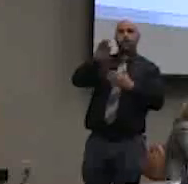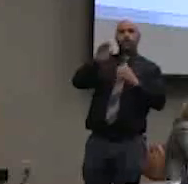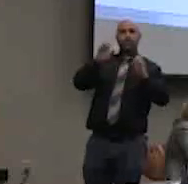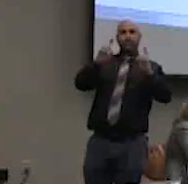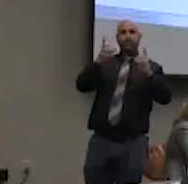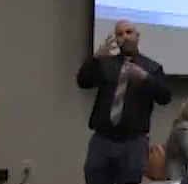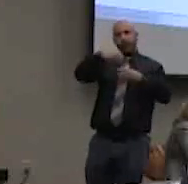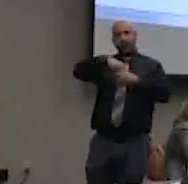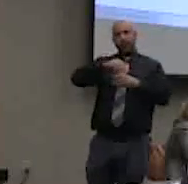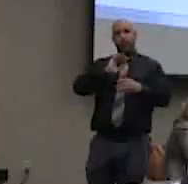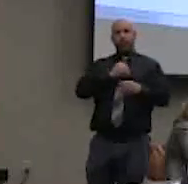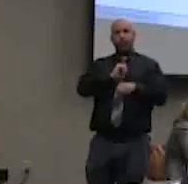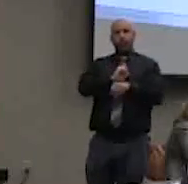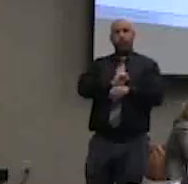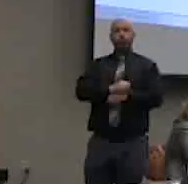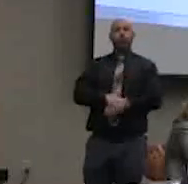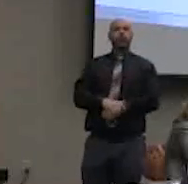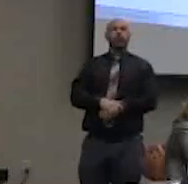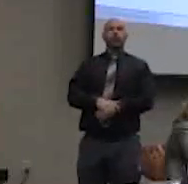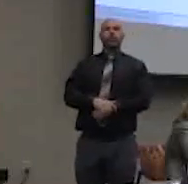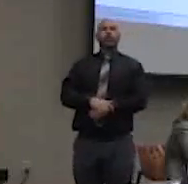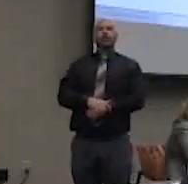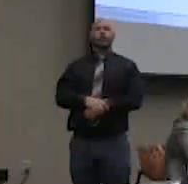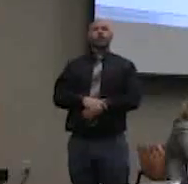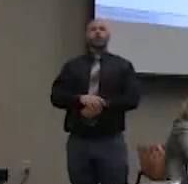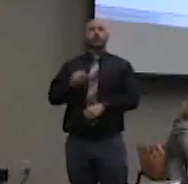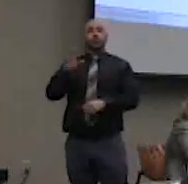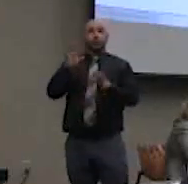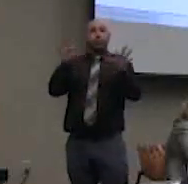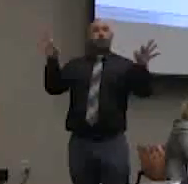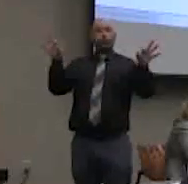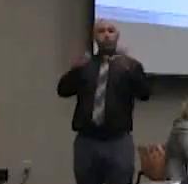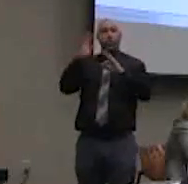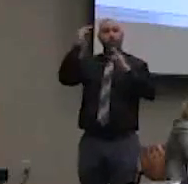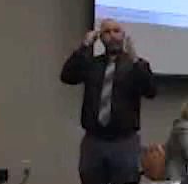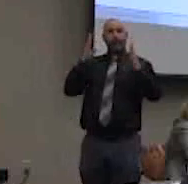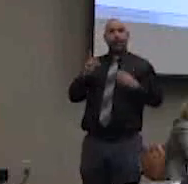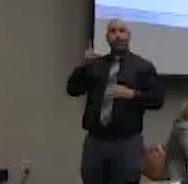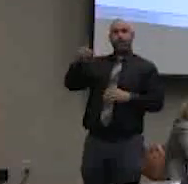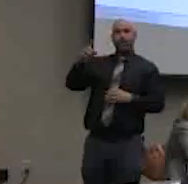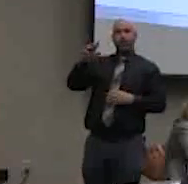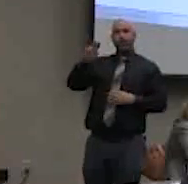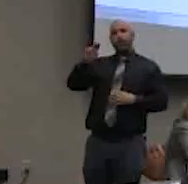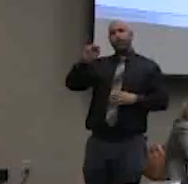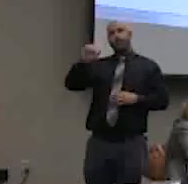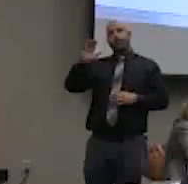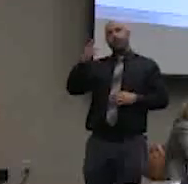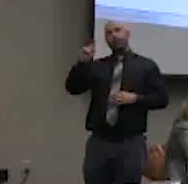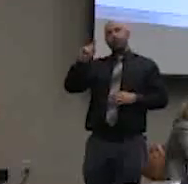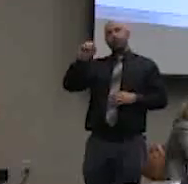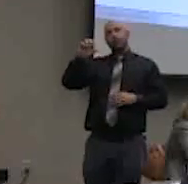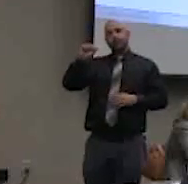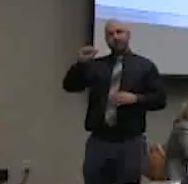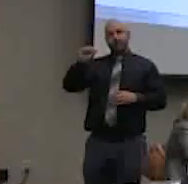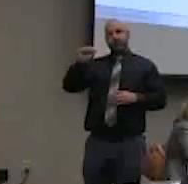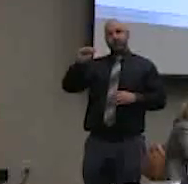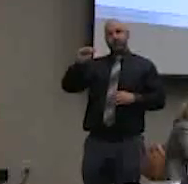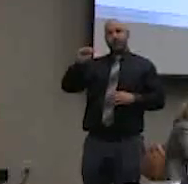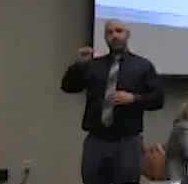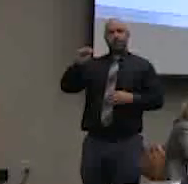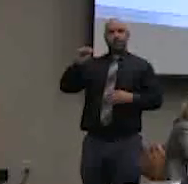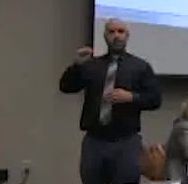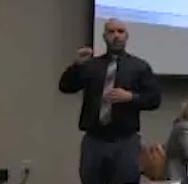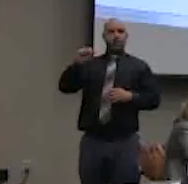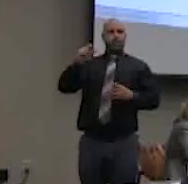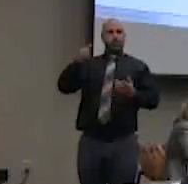work. It was so important in Natchitoches, the mayor of Natchitoches said, you know what, I think I'm going to have somebody on my payroll who helps augment this work in early childhood. So we have